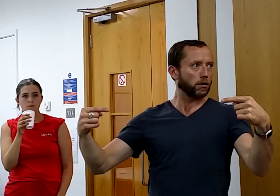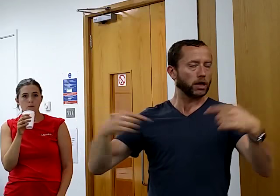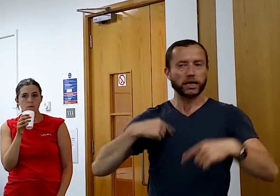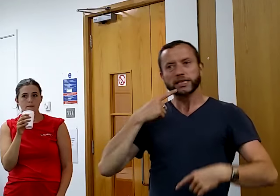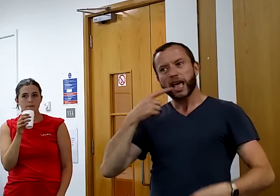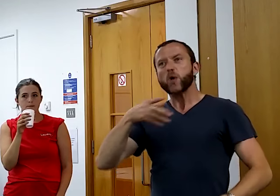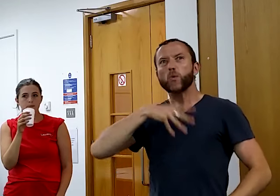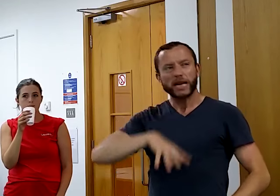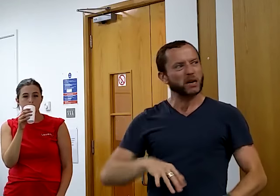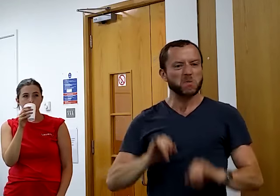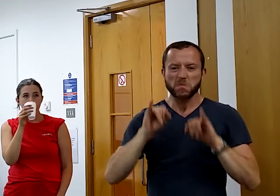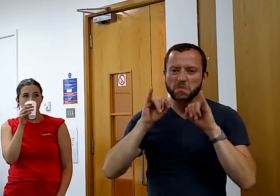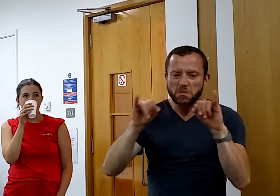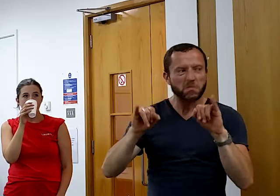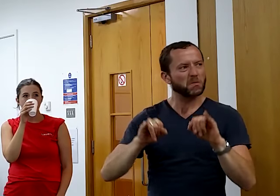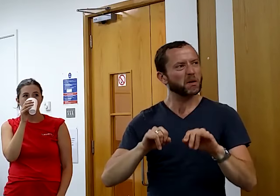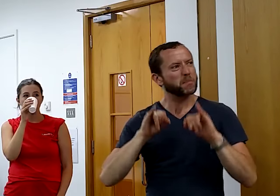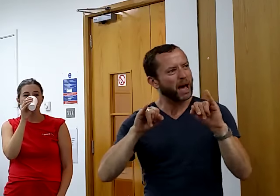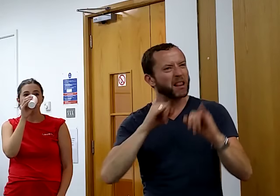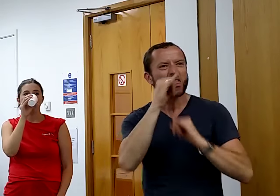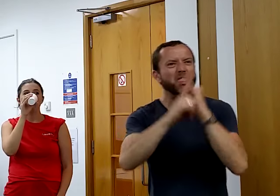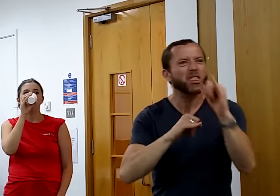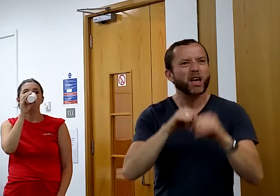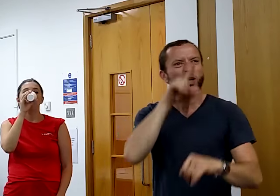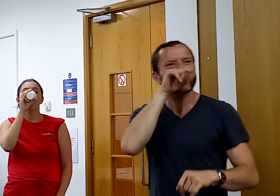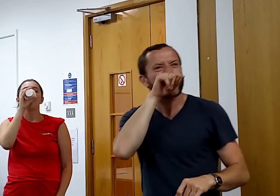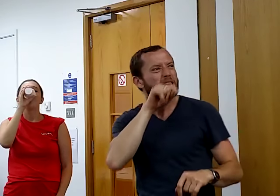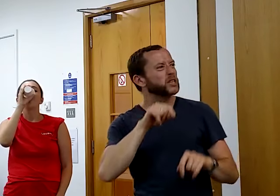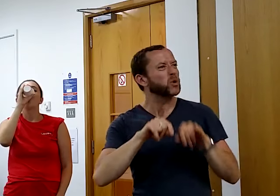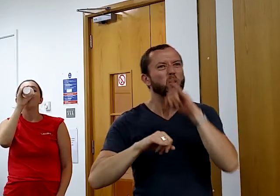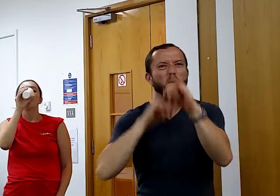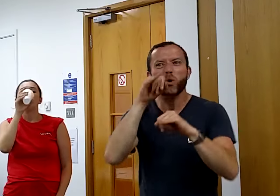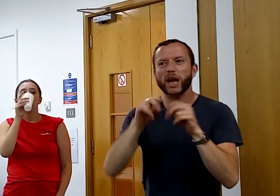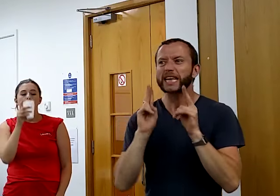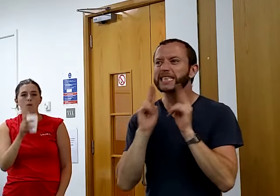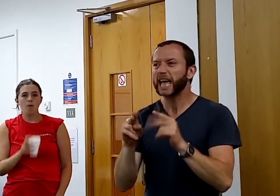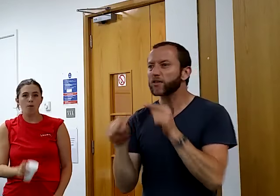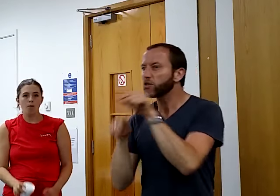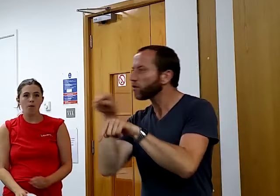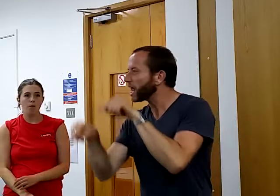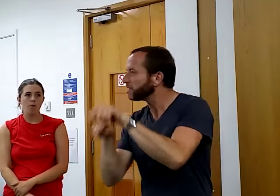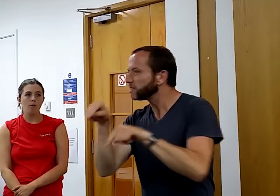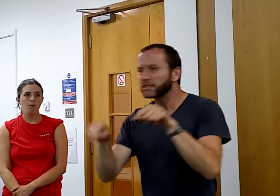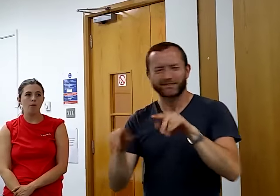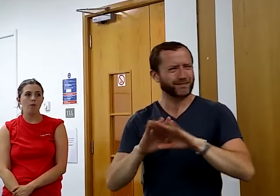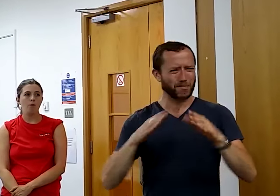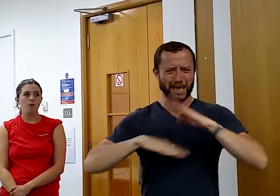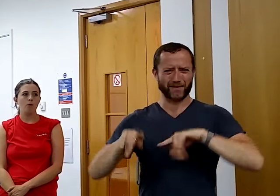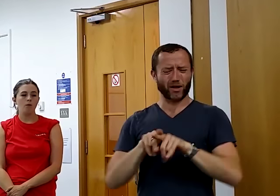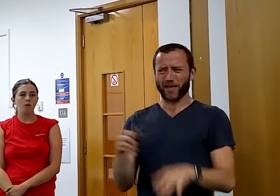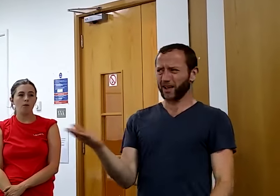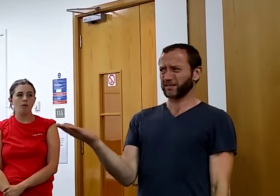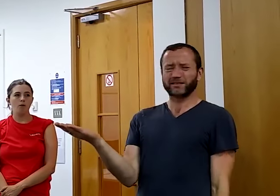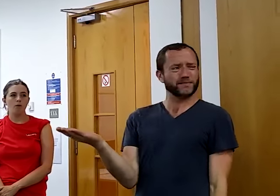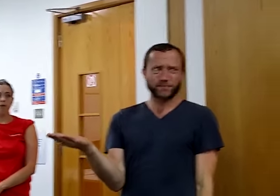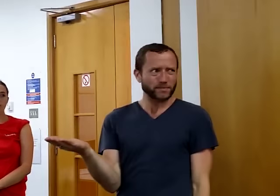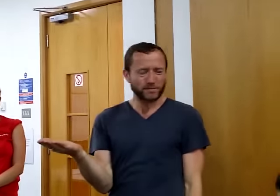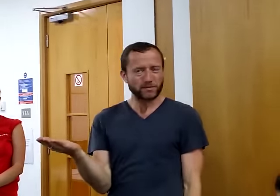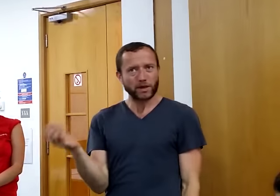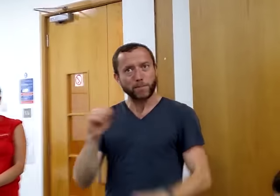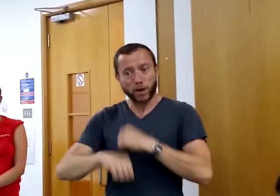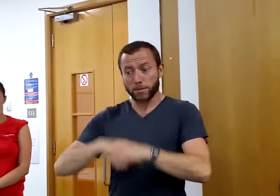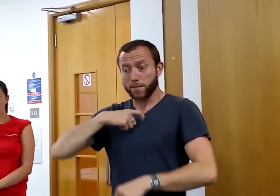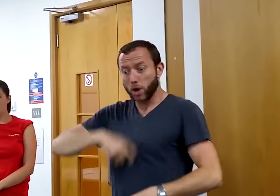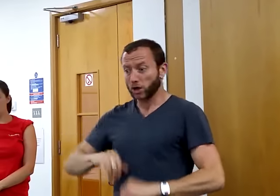need nasty tweets and death threats to opponents. We don't need to go